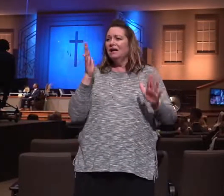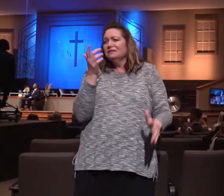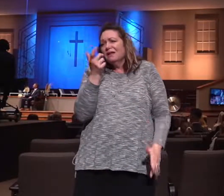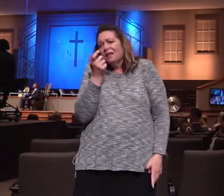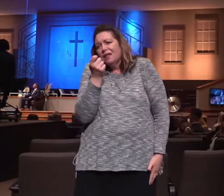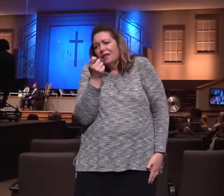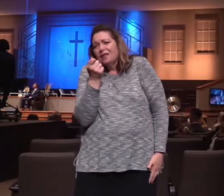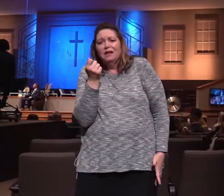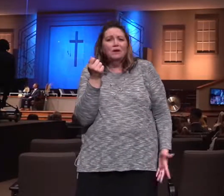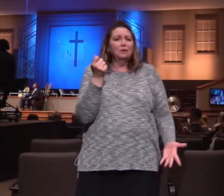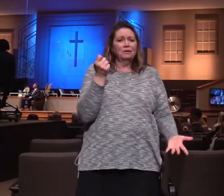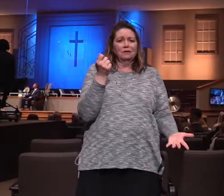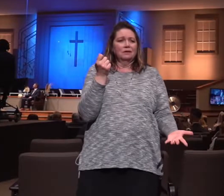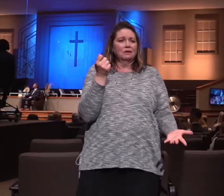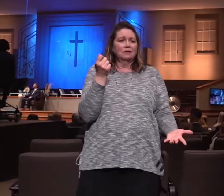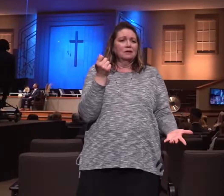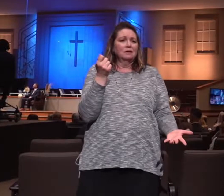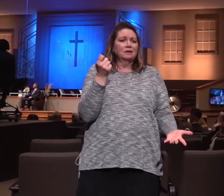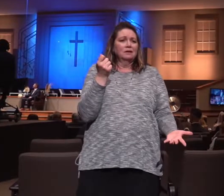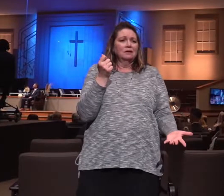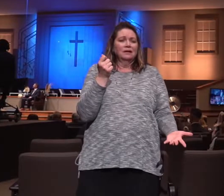It just feels reasonable.